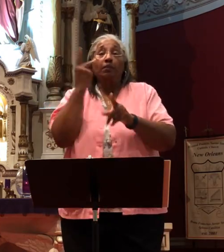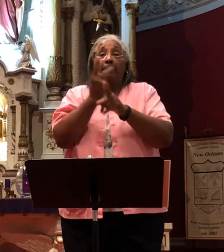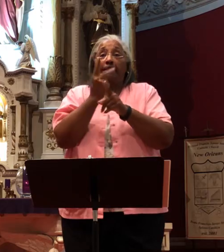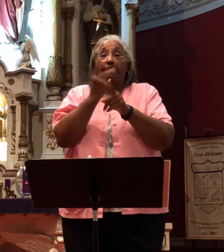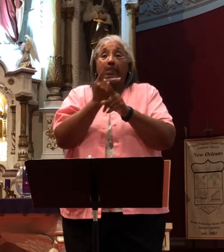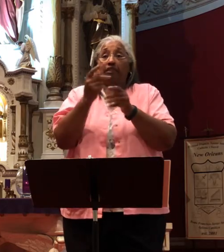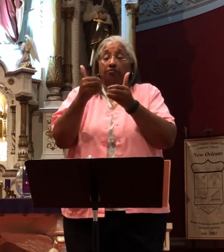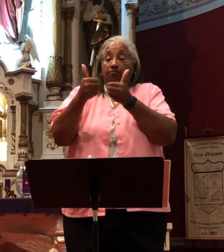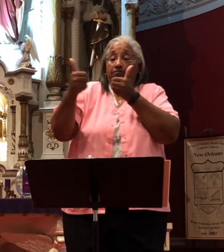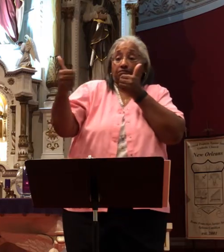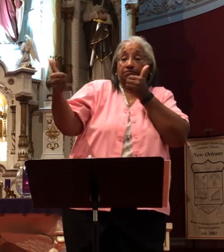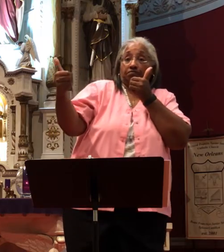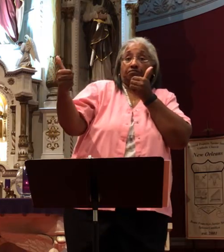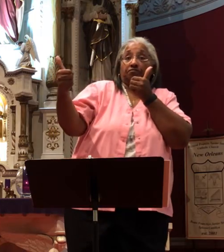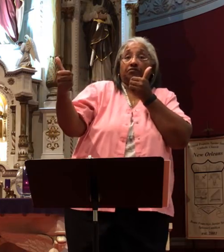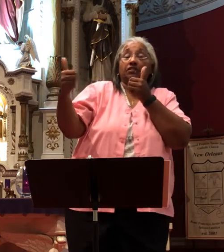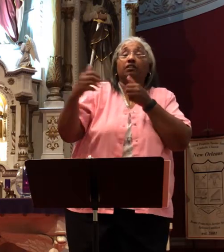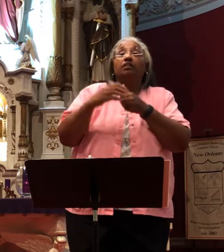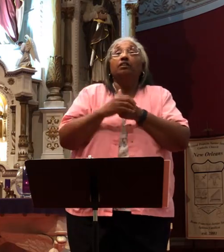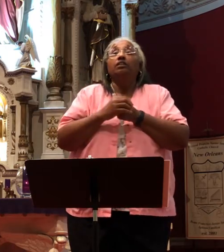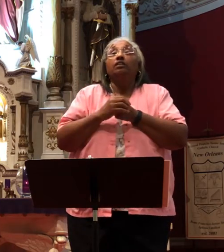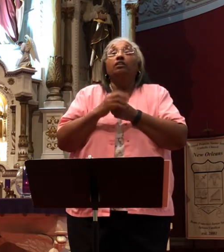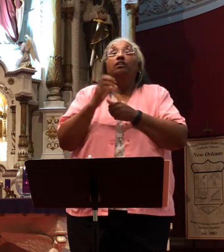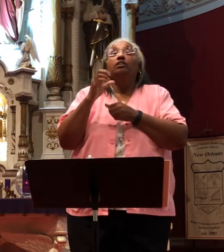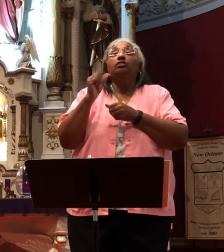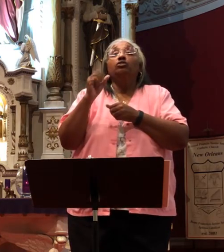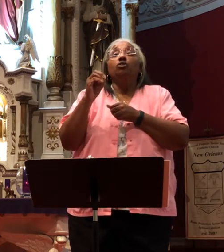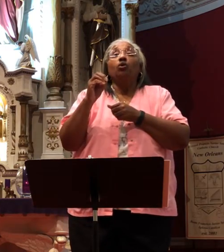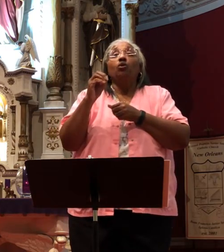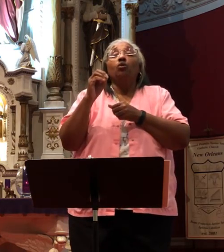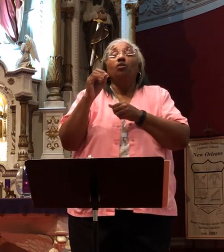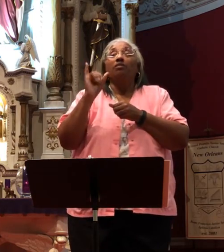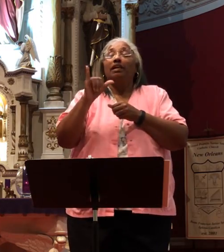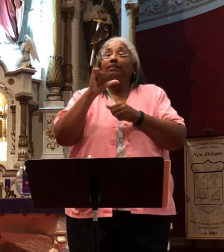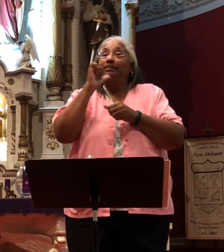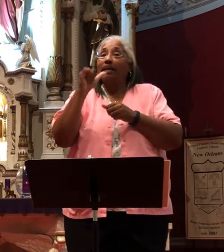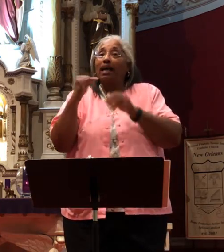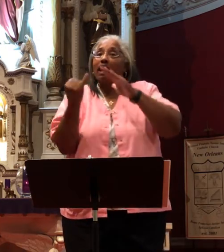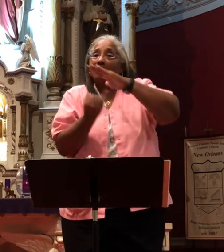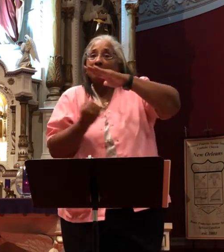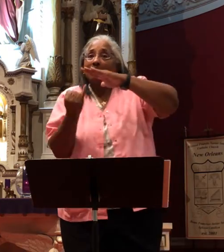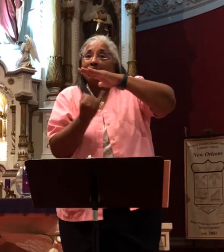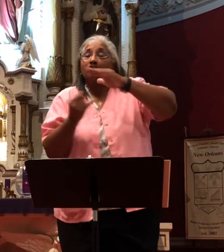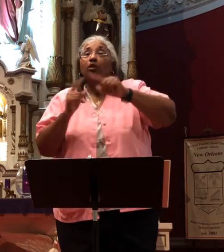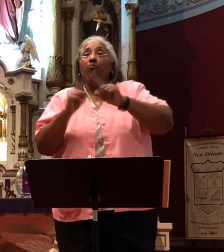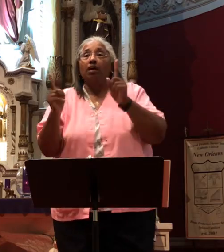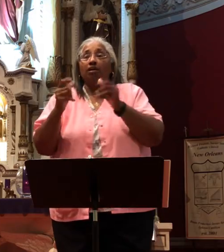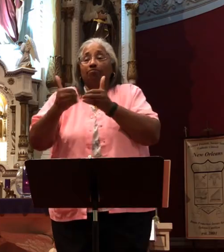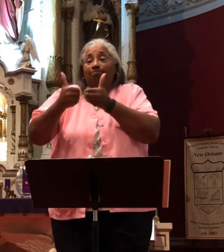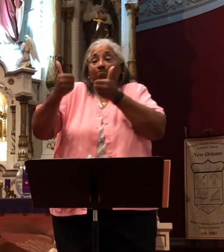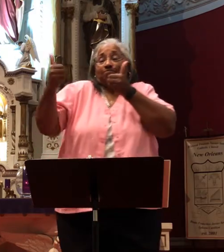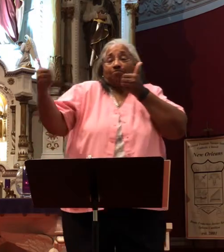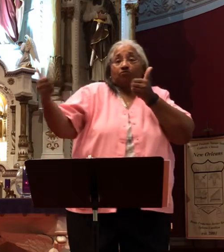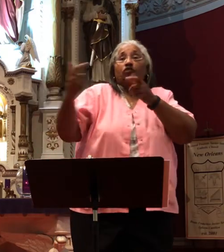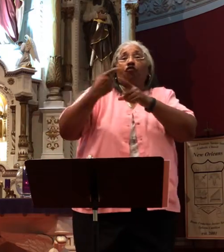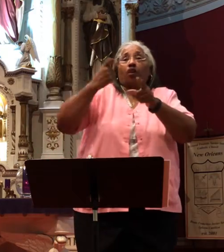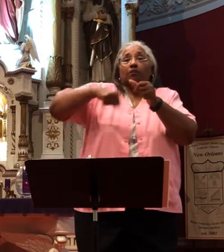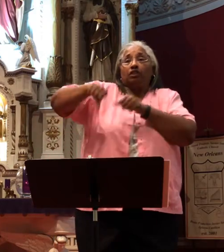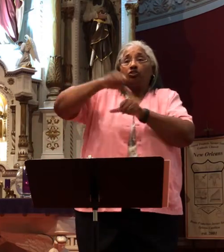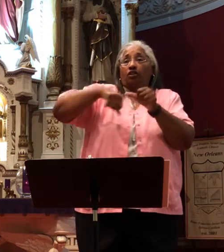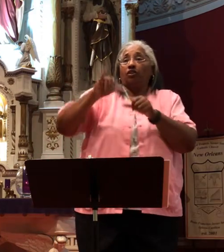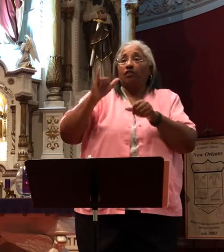distance, social distance. That is not social isolation, but certainly distance, and we can in that